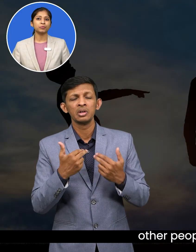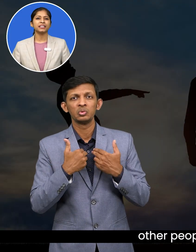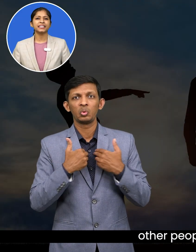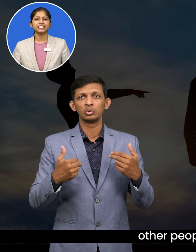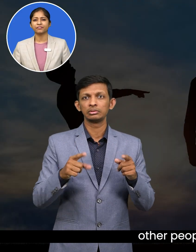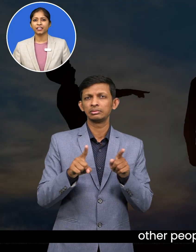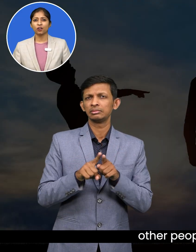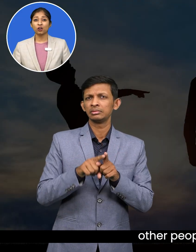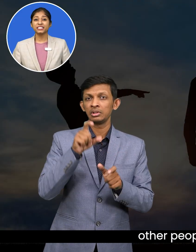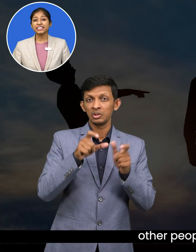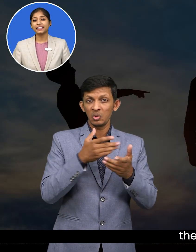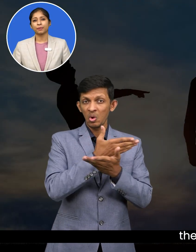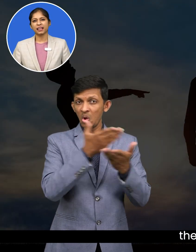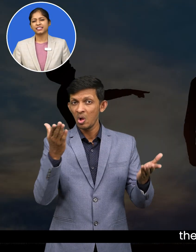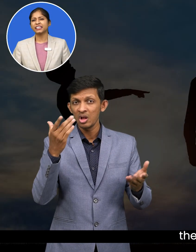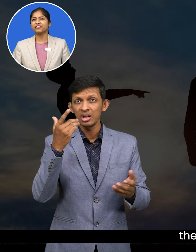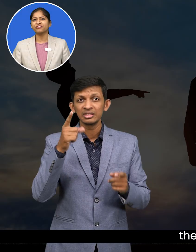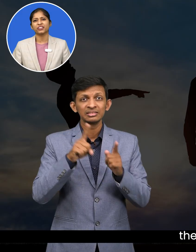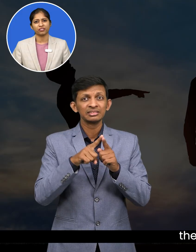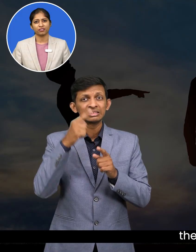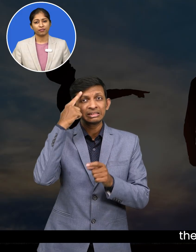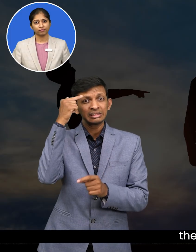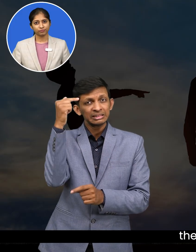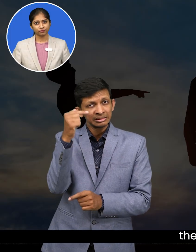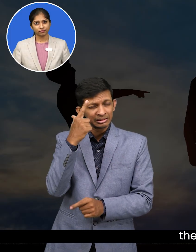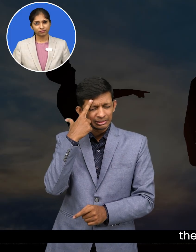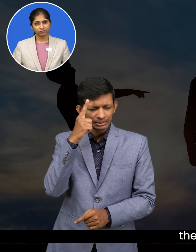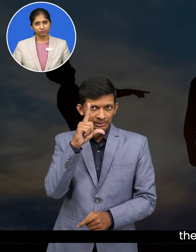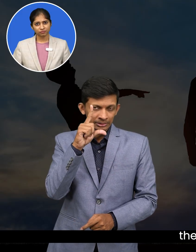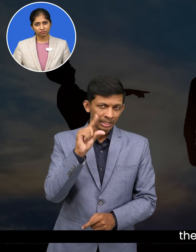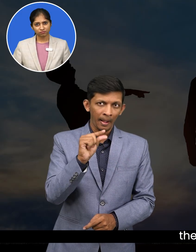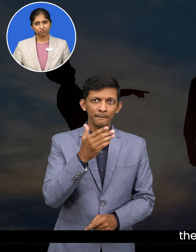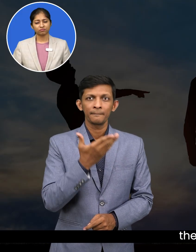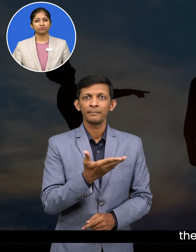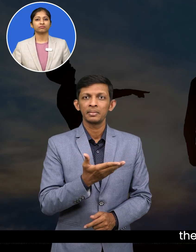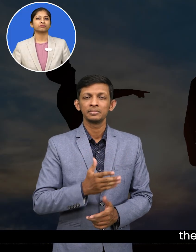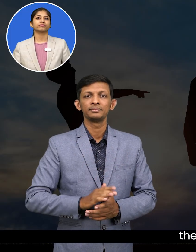other people negatively or see them as an inferior.